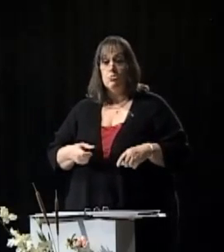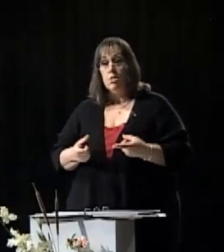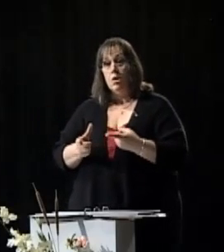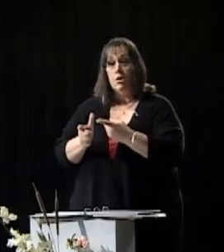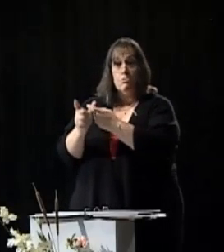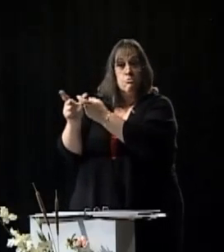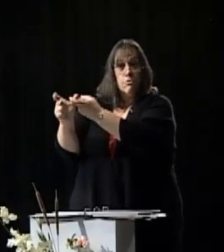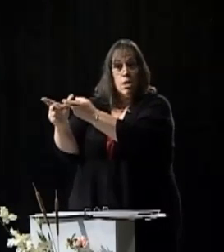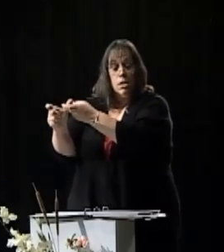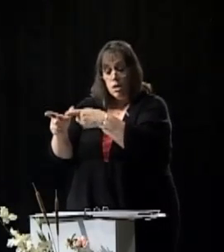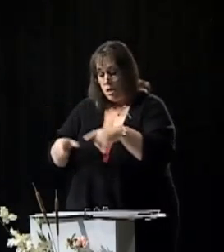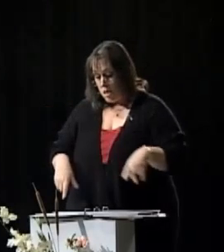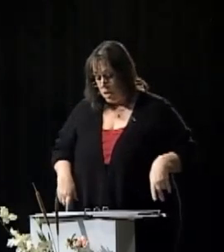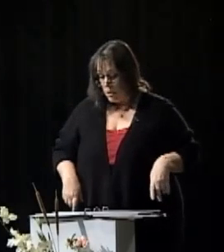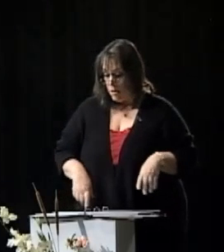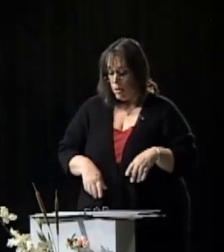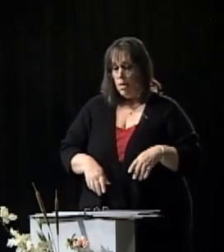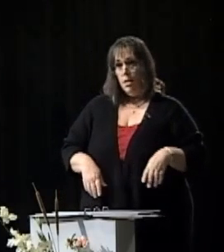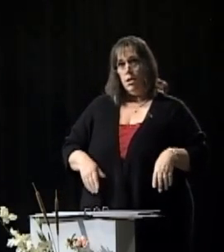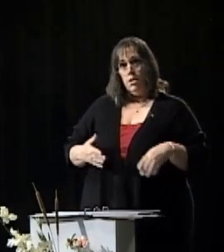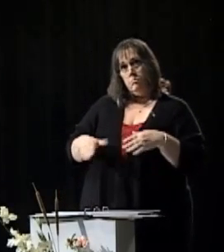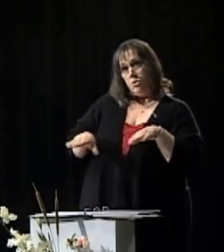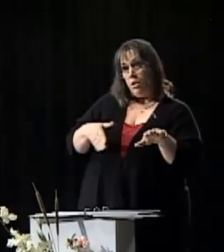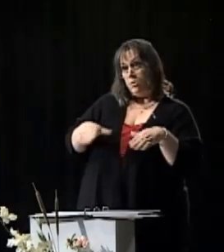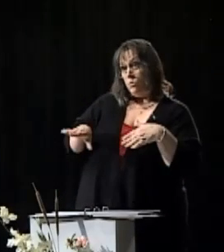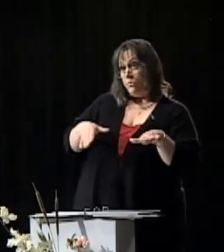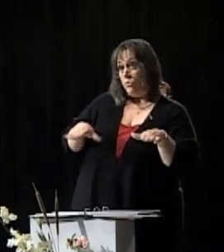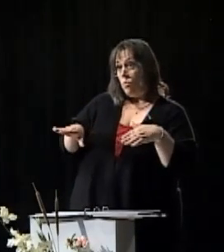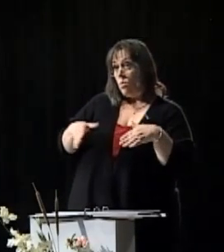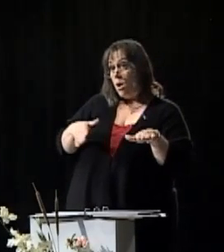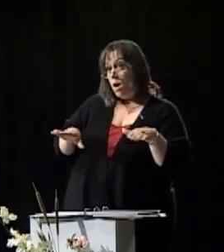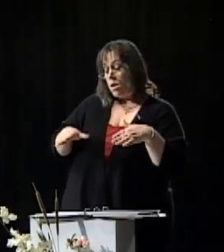like running? Do you like going for a walk?